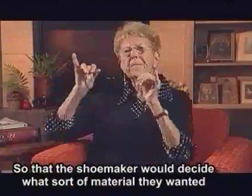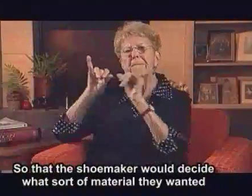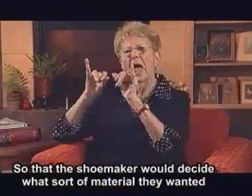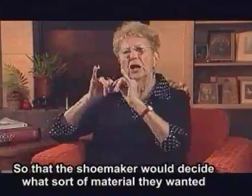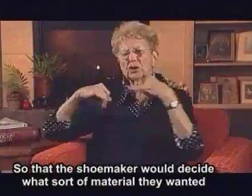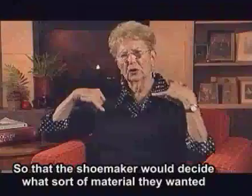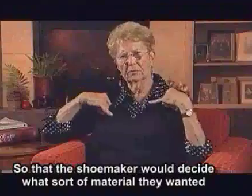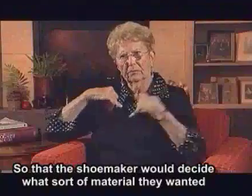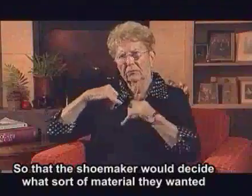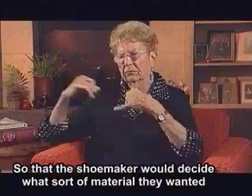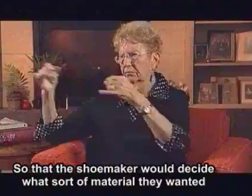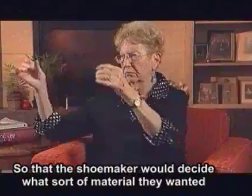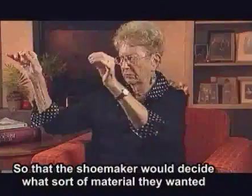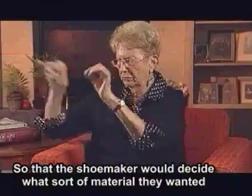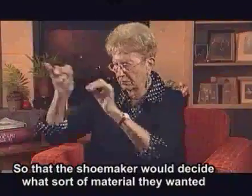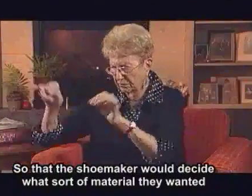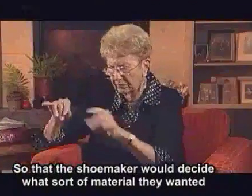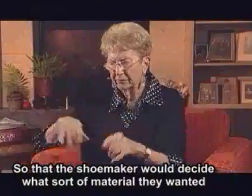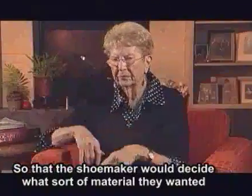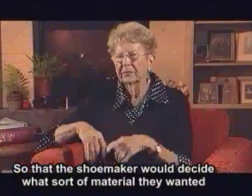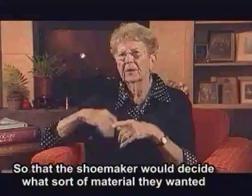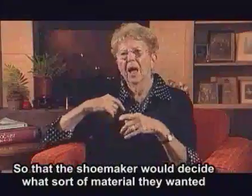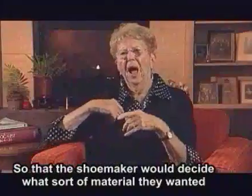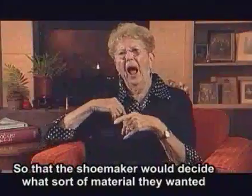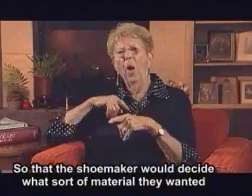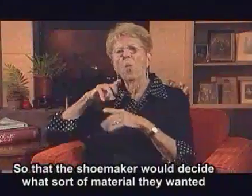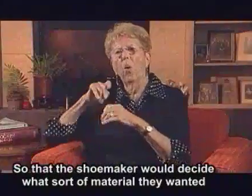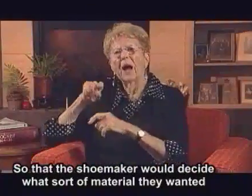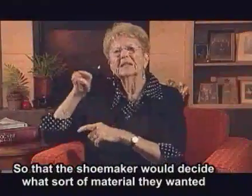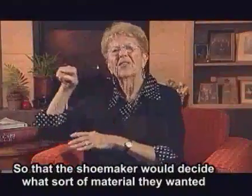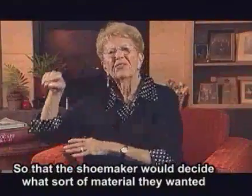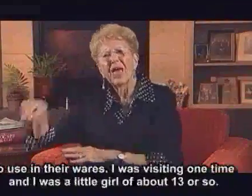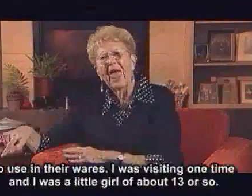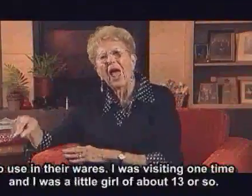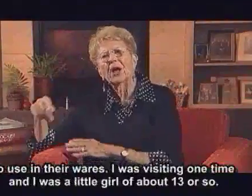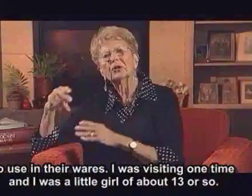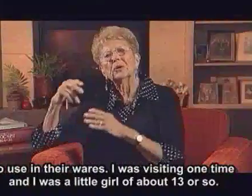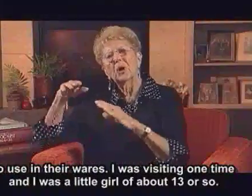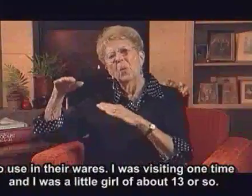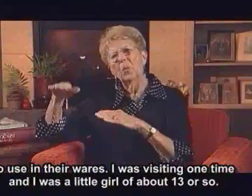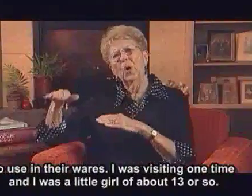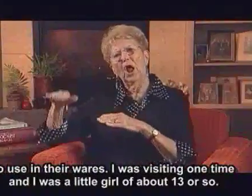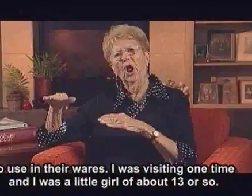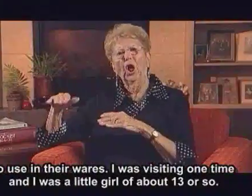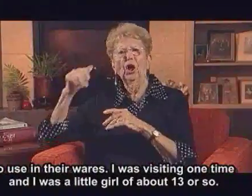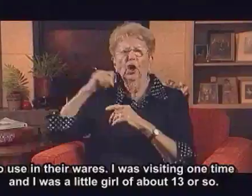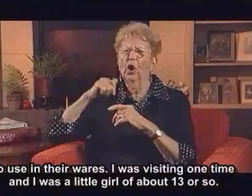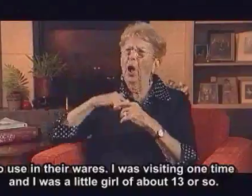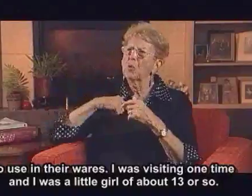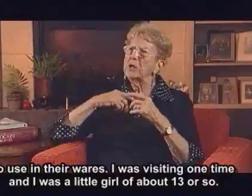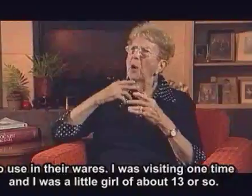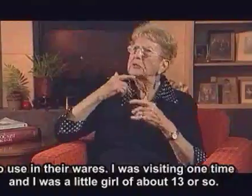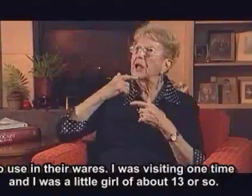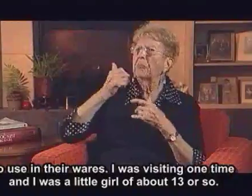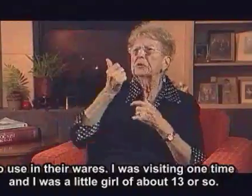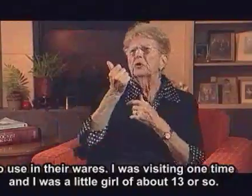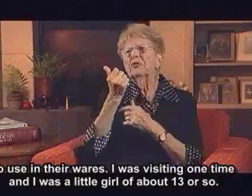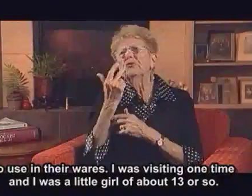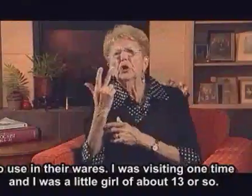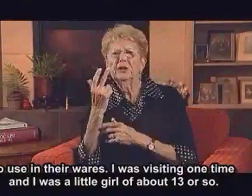so that the shoemaker would decide what sort of materials they wanted to use in their wares. I was visiting one time,